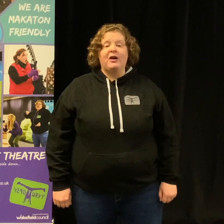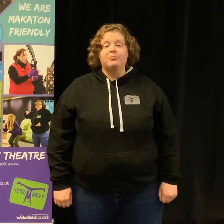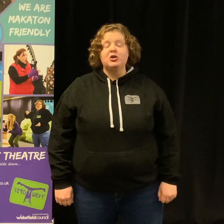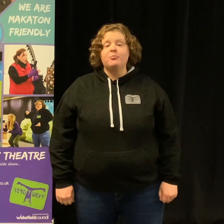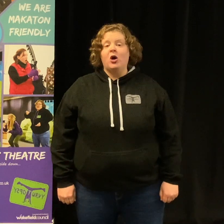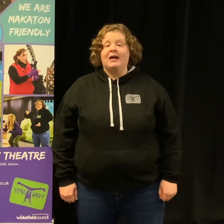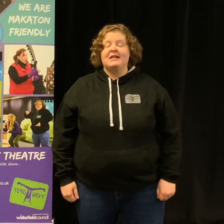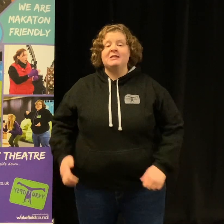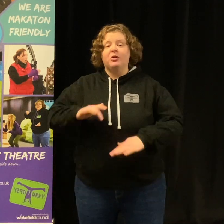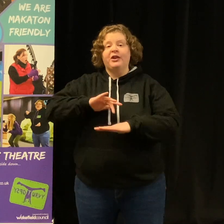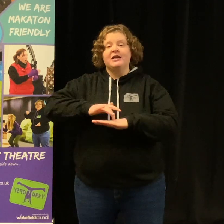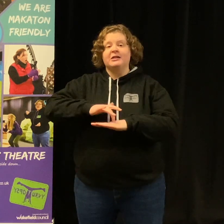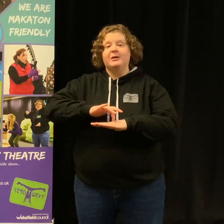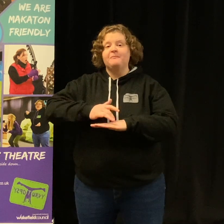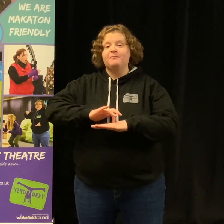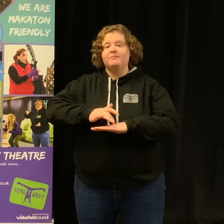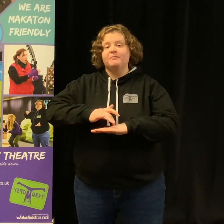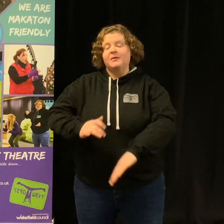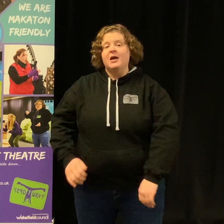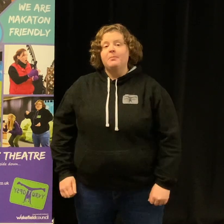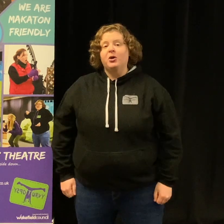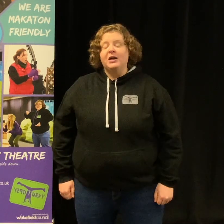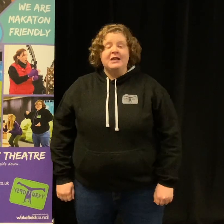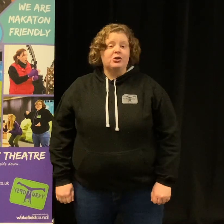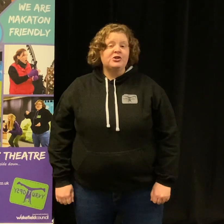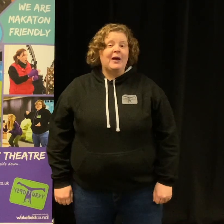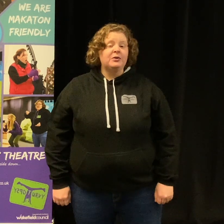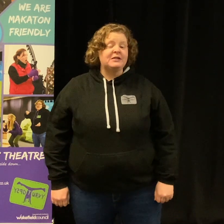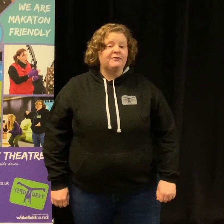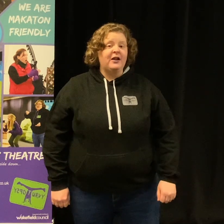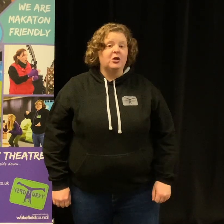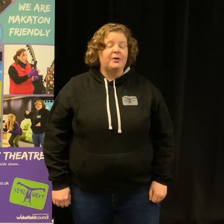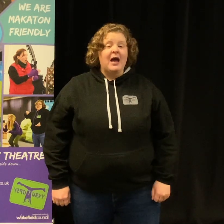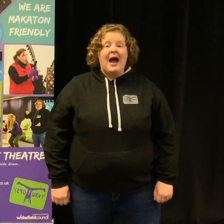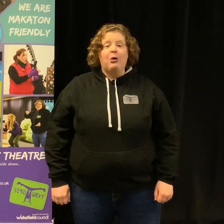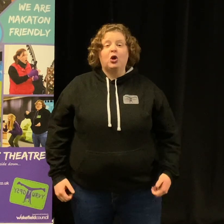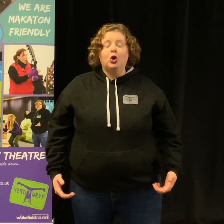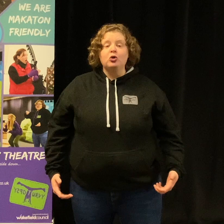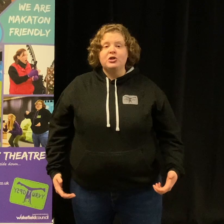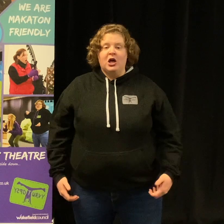much more accessible theatre, but it's also helped us develop our culture of